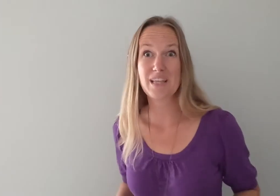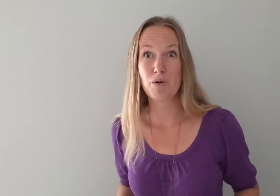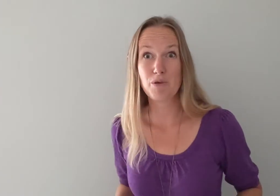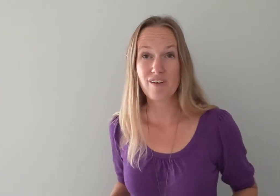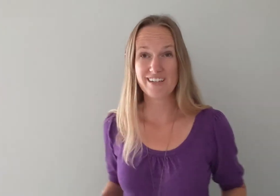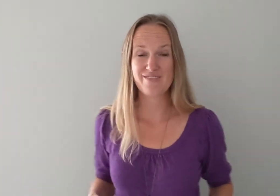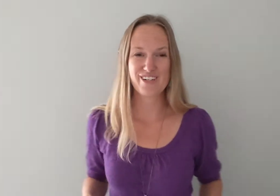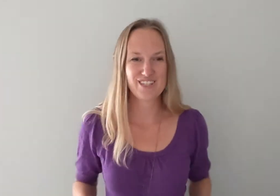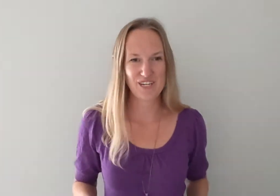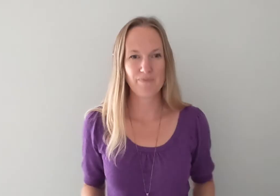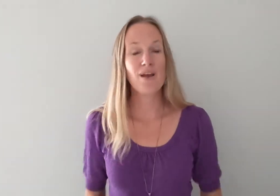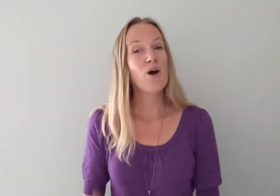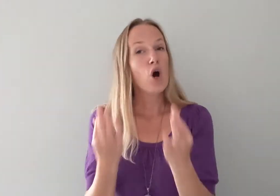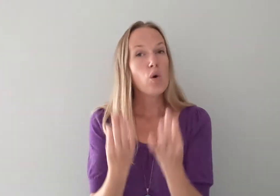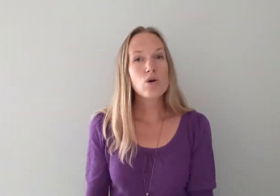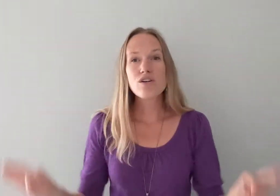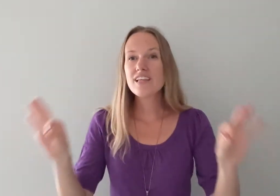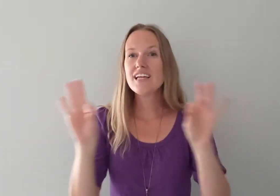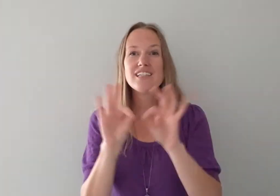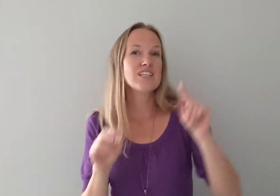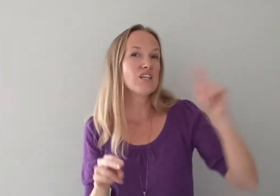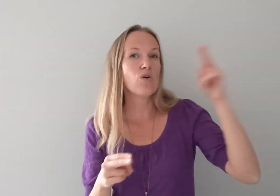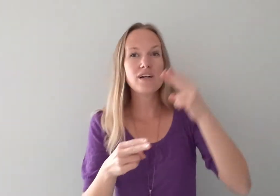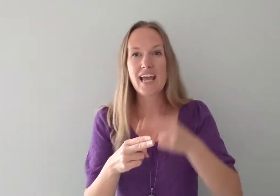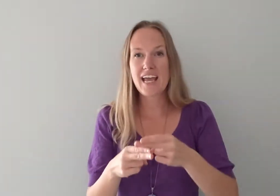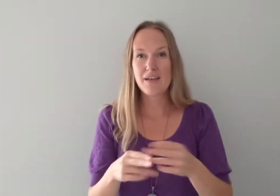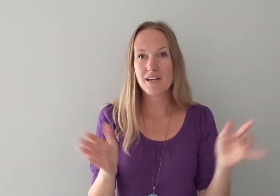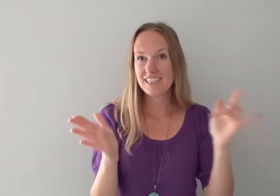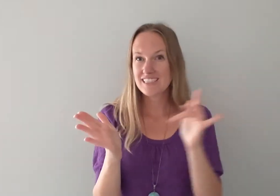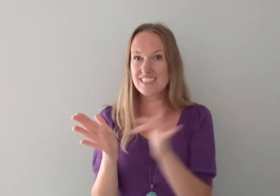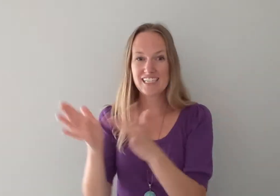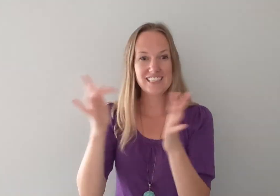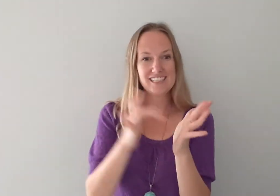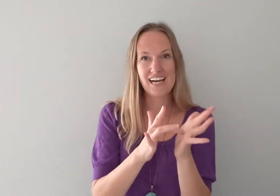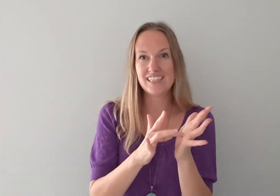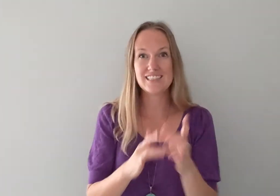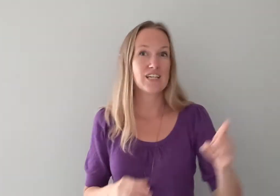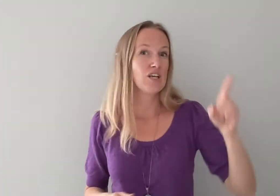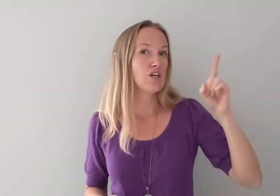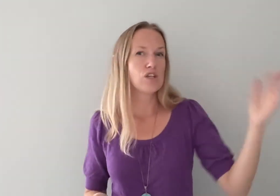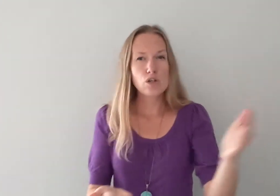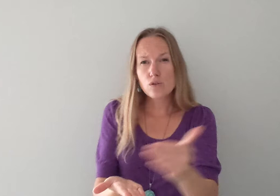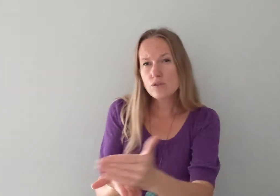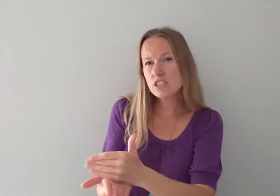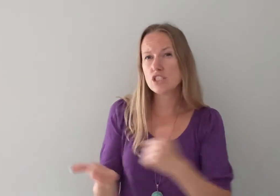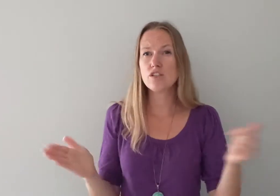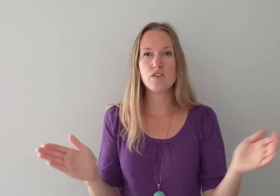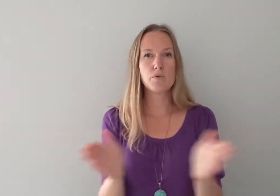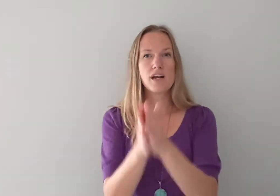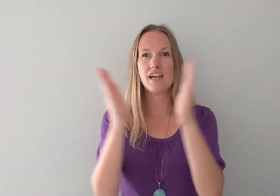then we'll move on to verse 2. Worthy is your name, Jesus. You deserve the